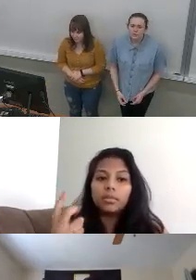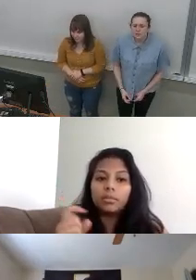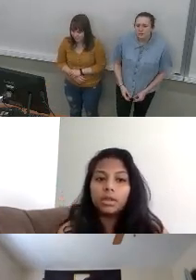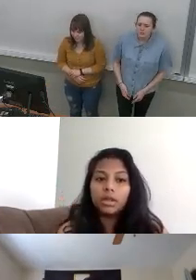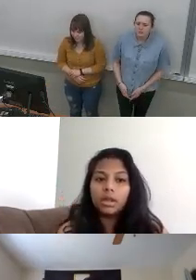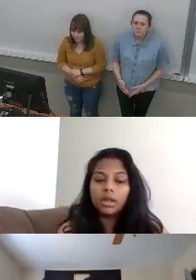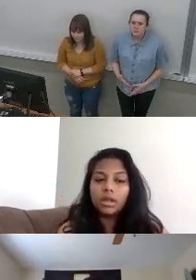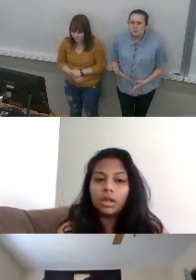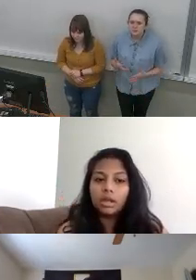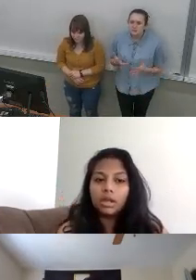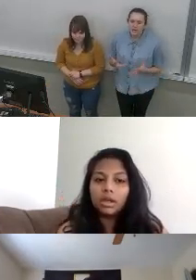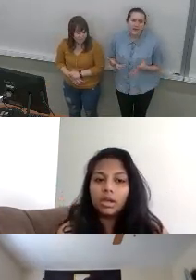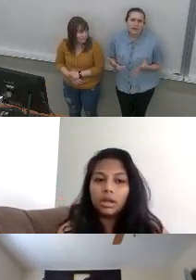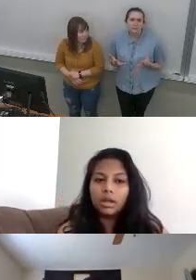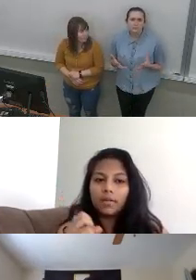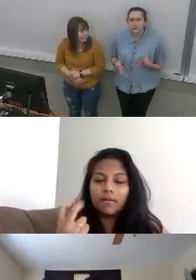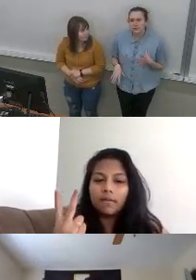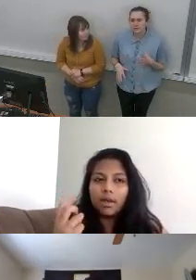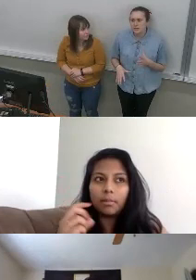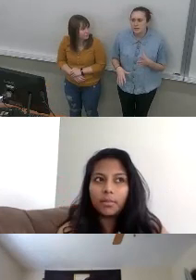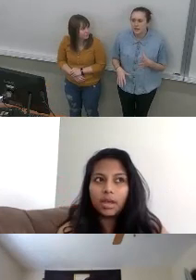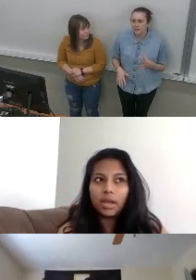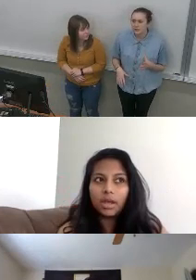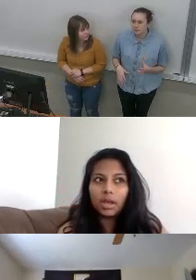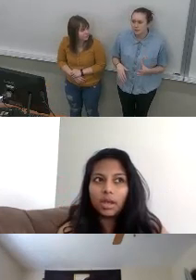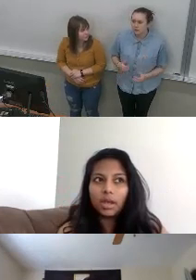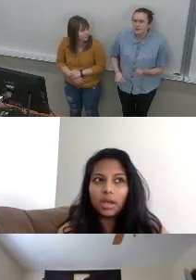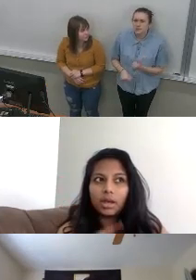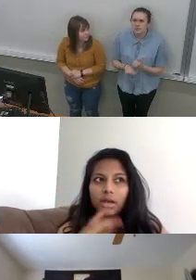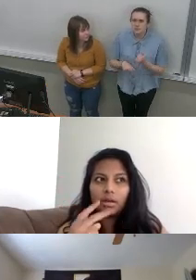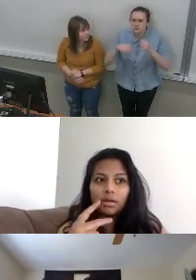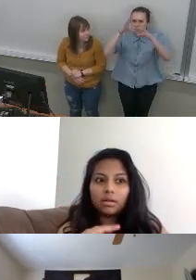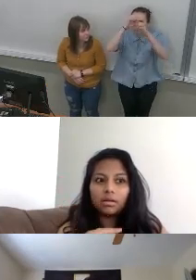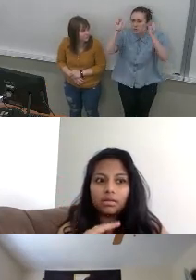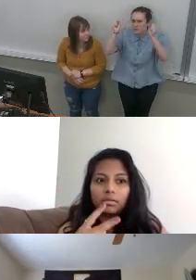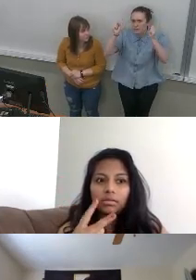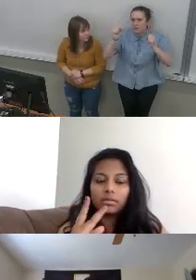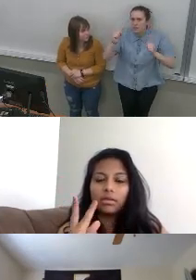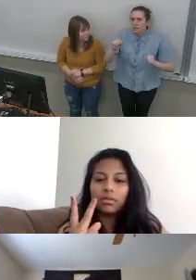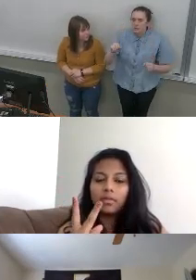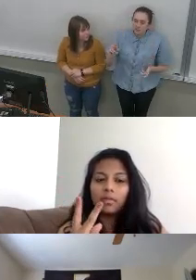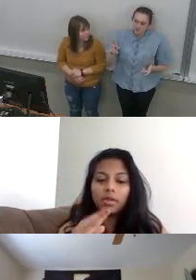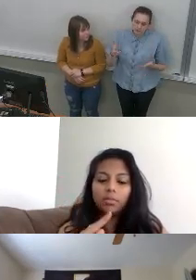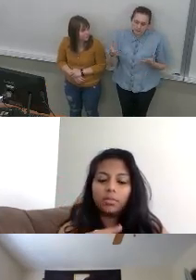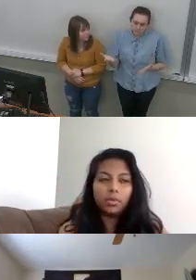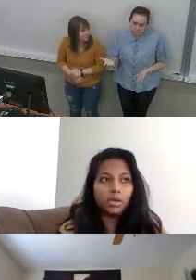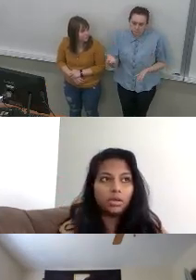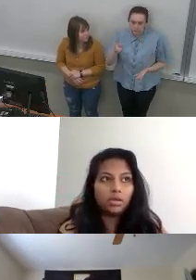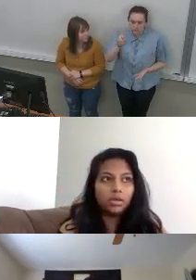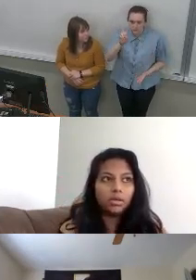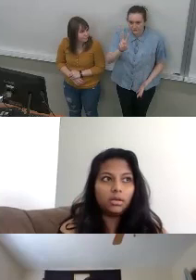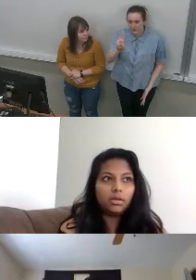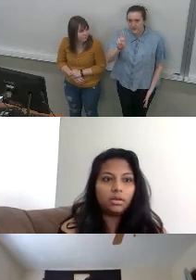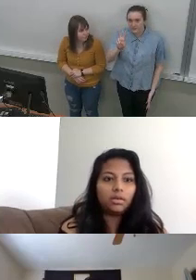no really sign for. You're not saying an assistant to the president. It's